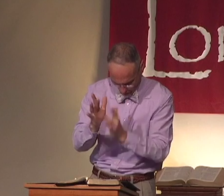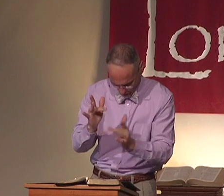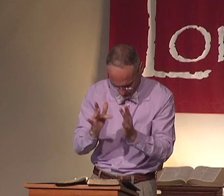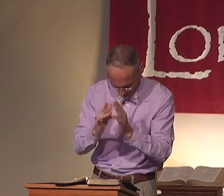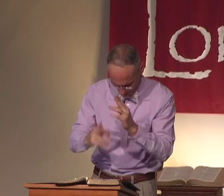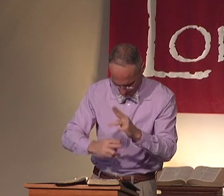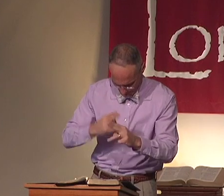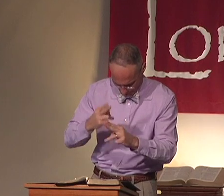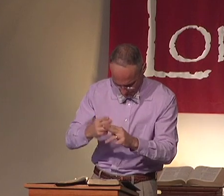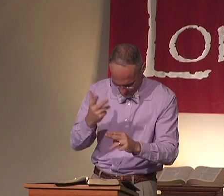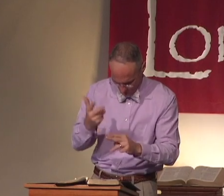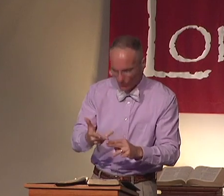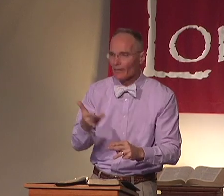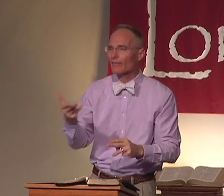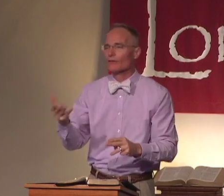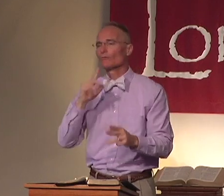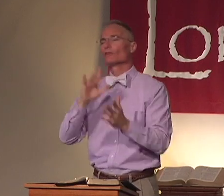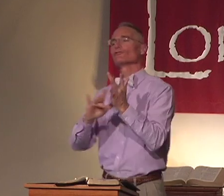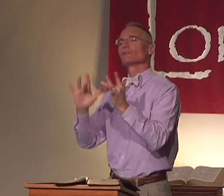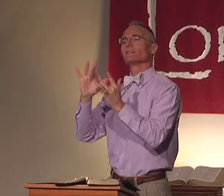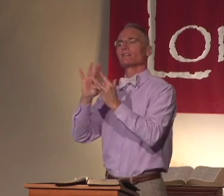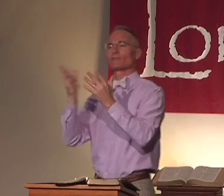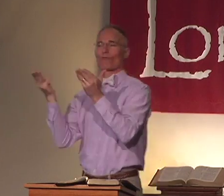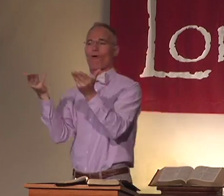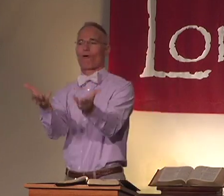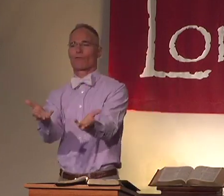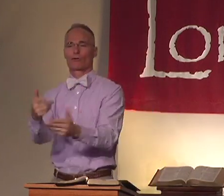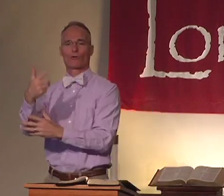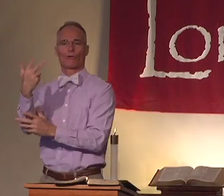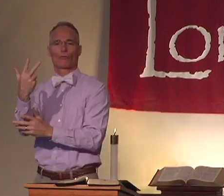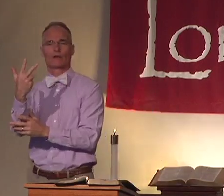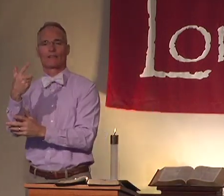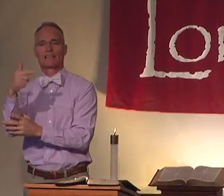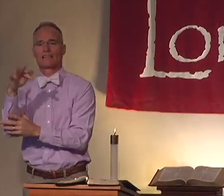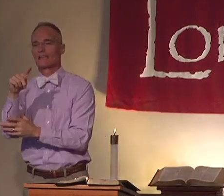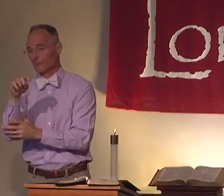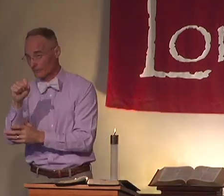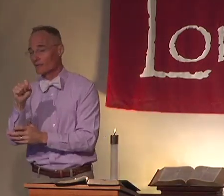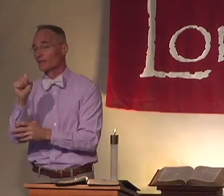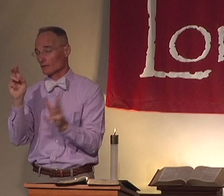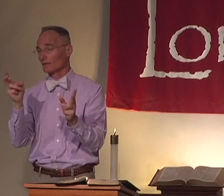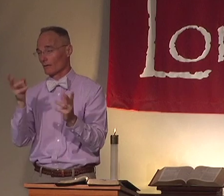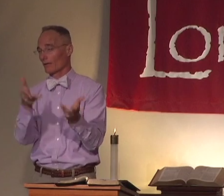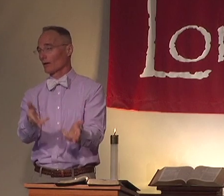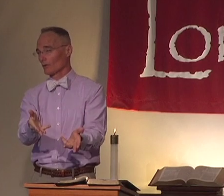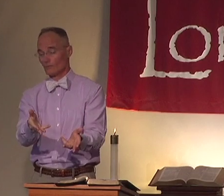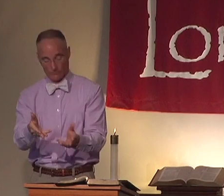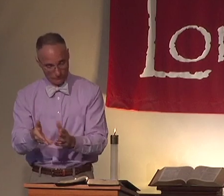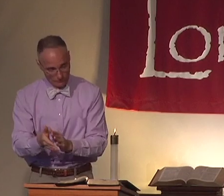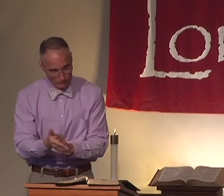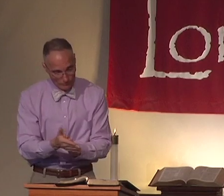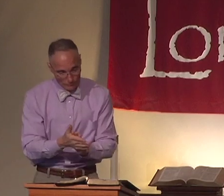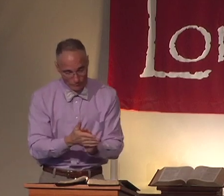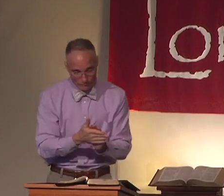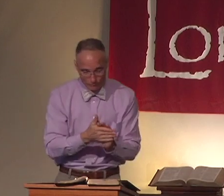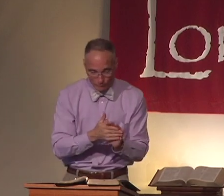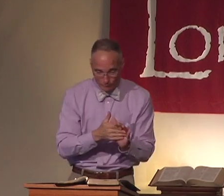Verses 21 and 22, Jesus mentions three things. Really, Jesus offers three gifts. They're actually gifts that he